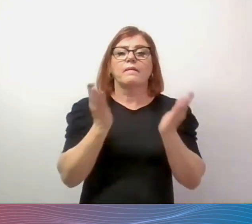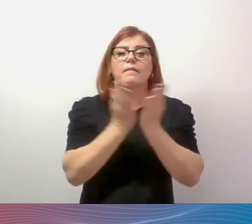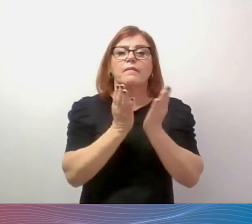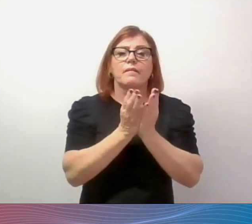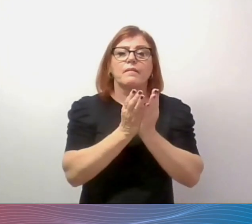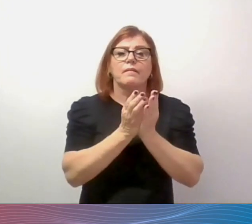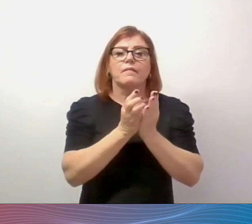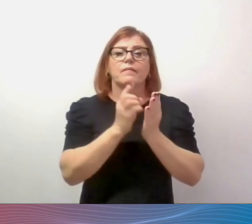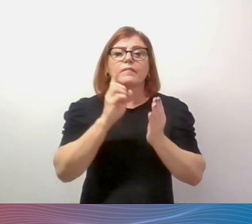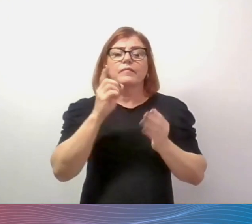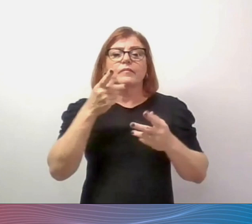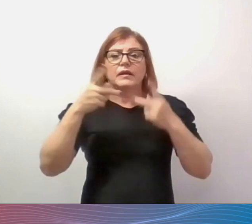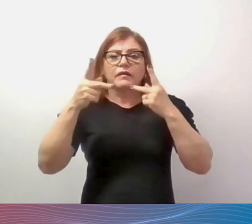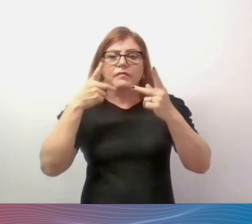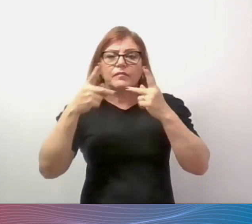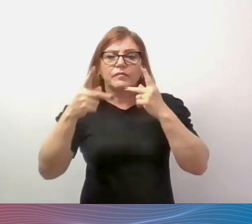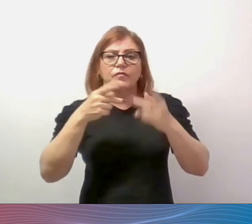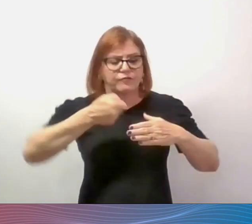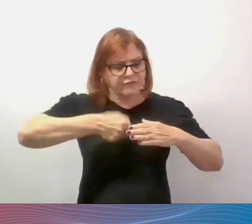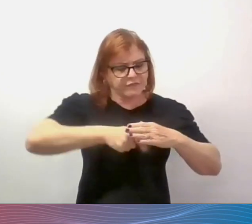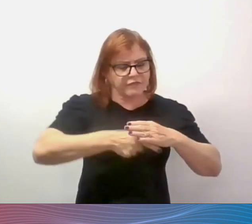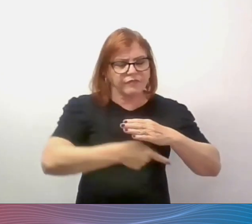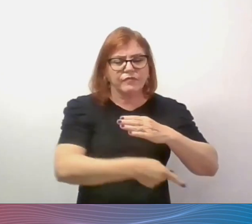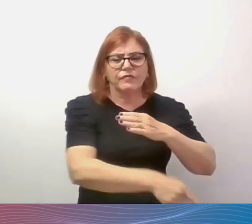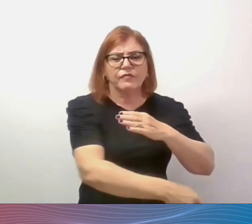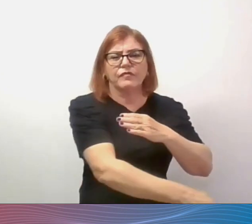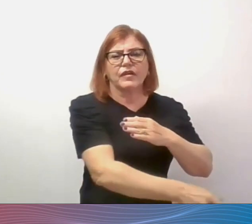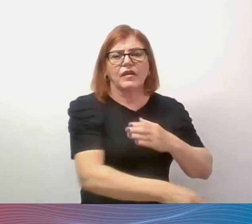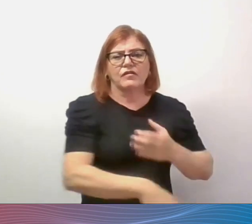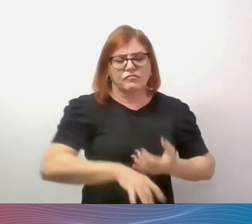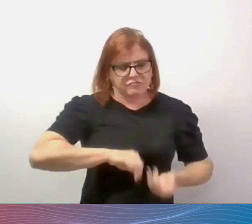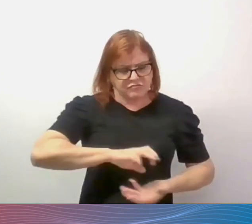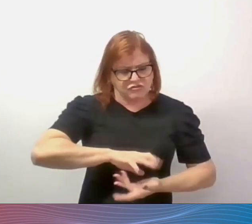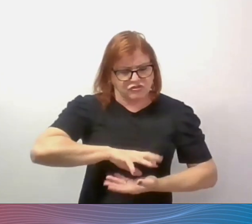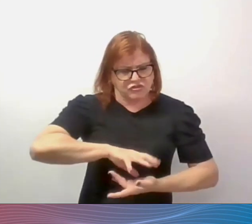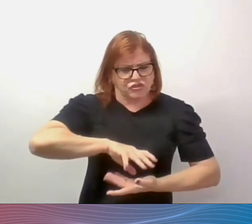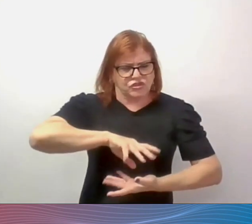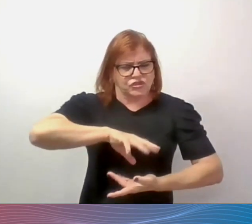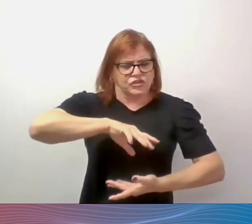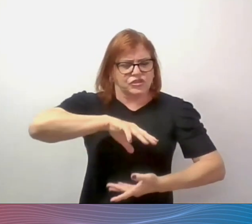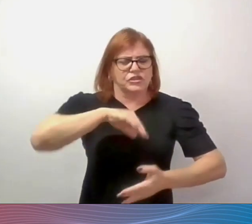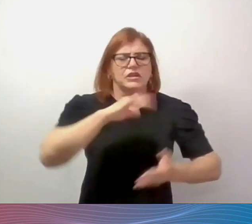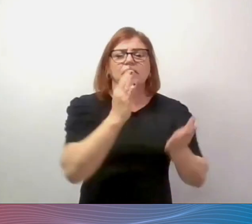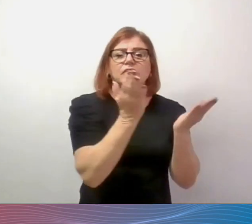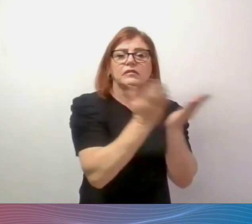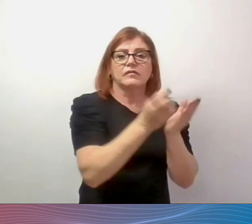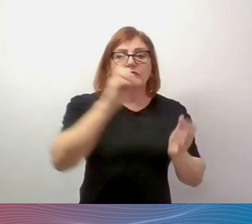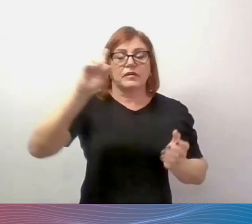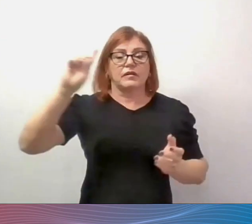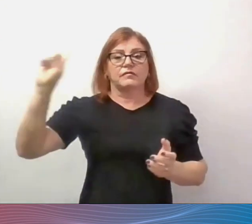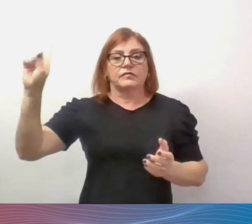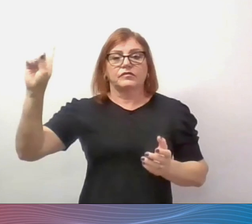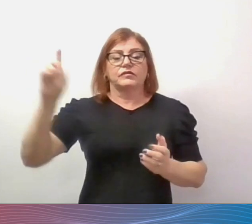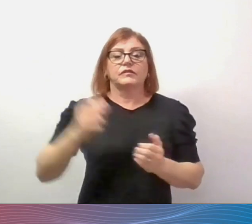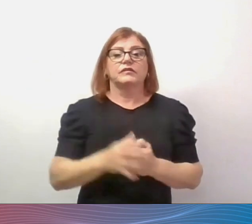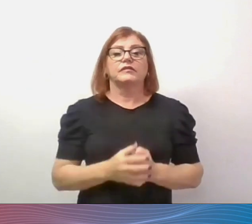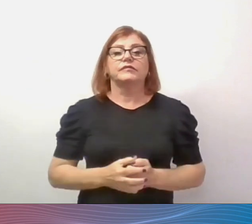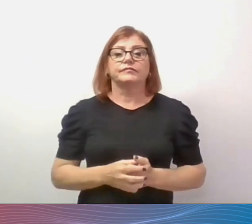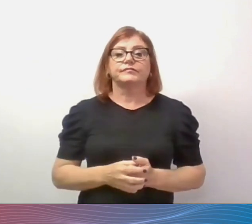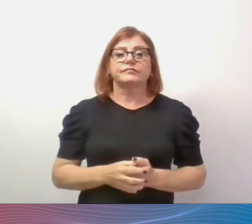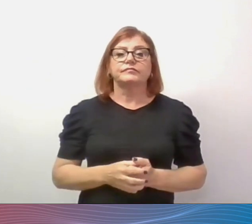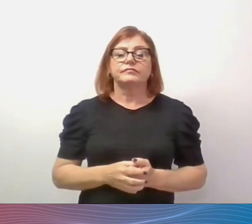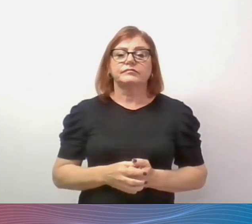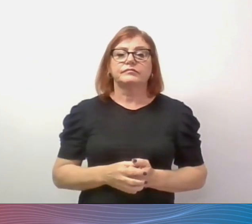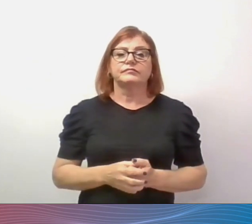word. Estão cheios, saturados com a palavra de Deus. They are saturated with the word of God. Saturados com a graça de